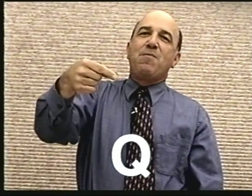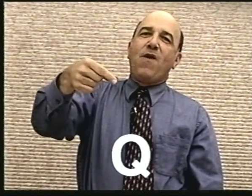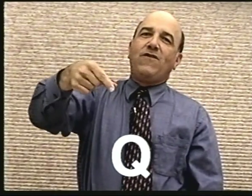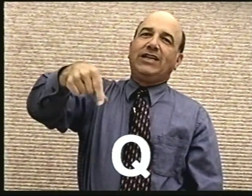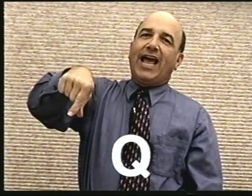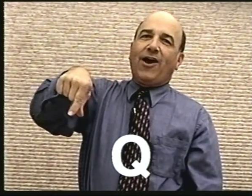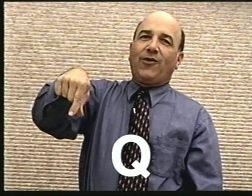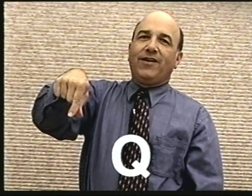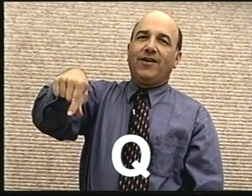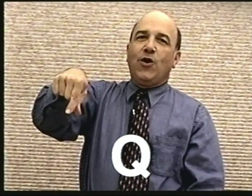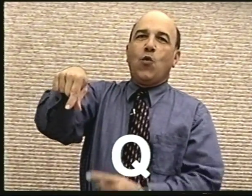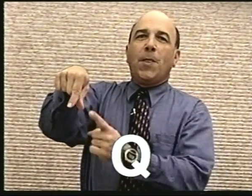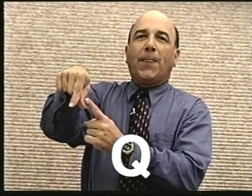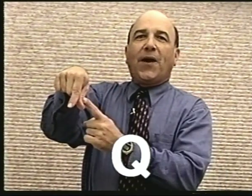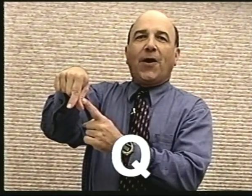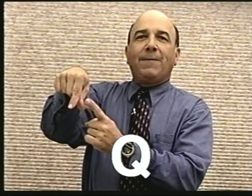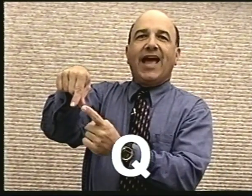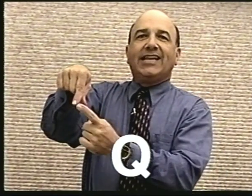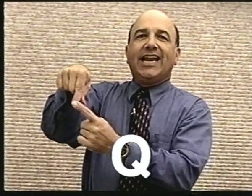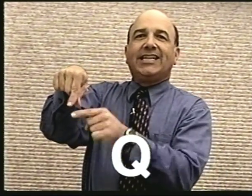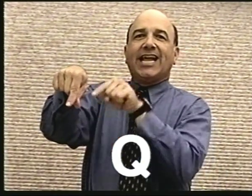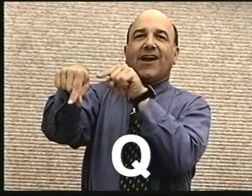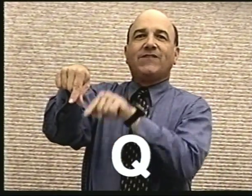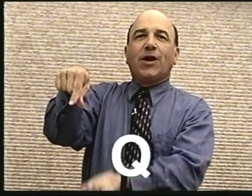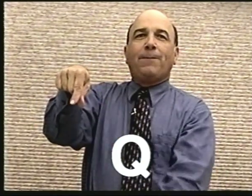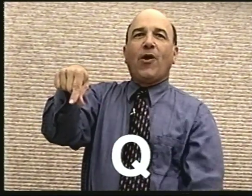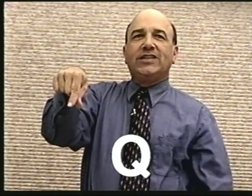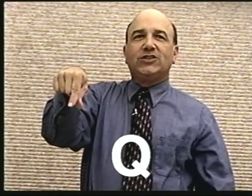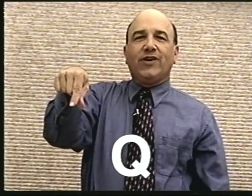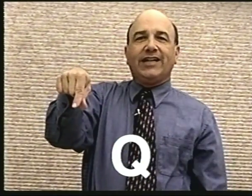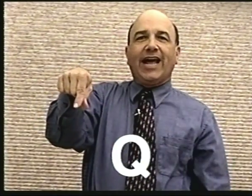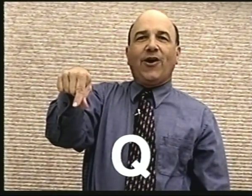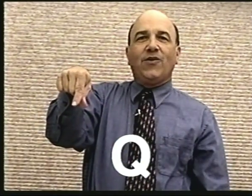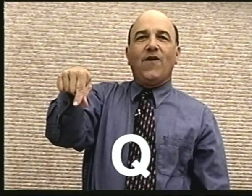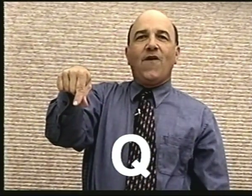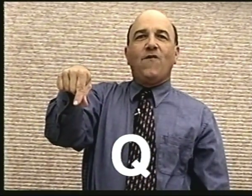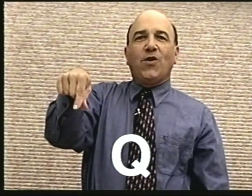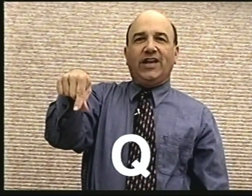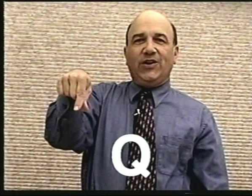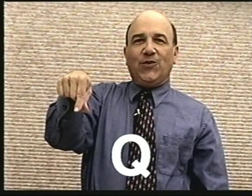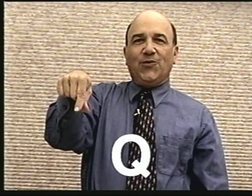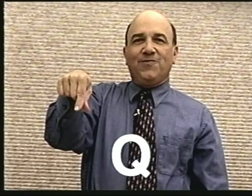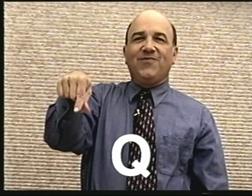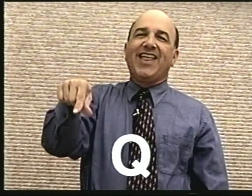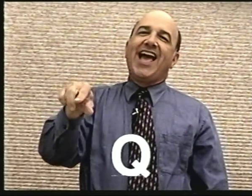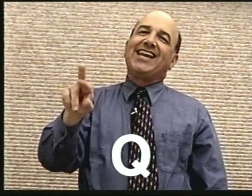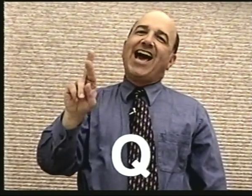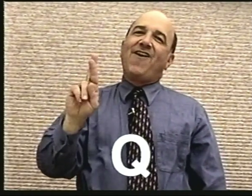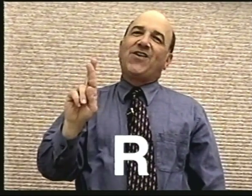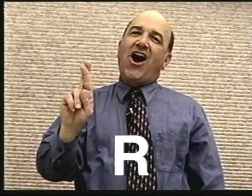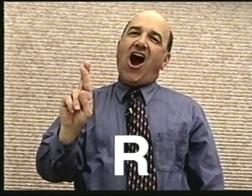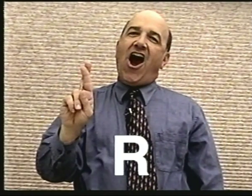move it down with the thumb and index finger point straight down for Q. Now for